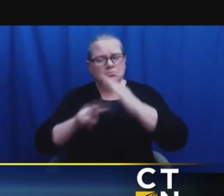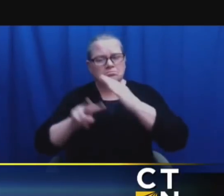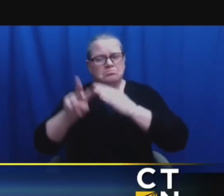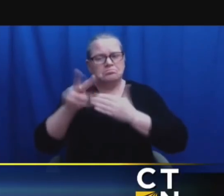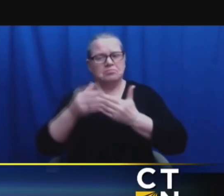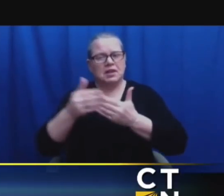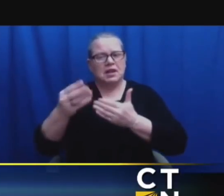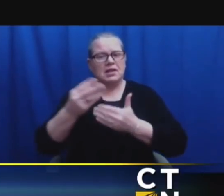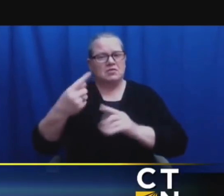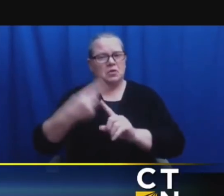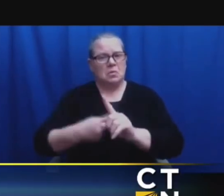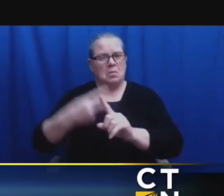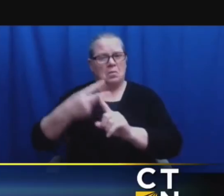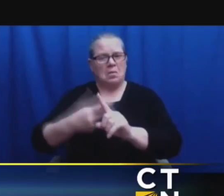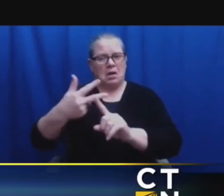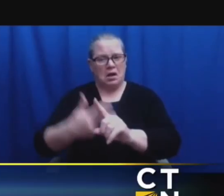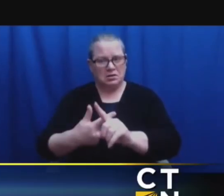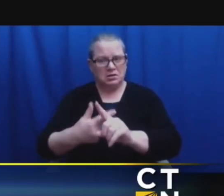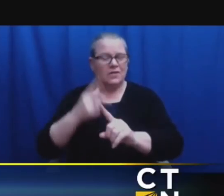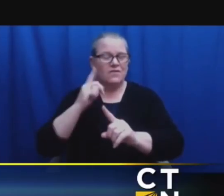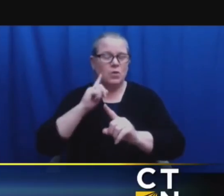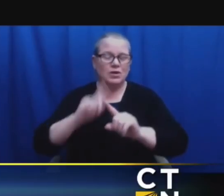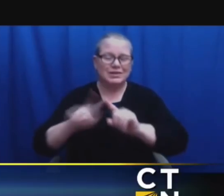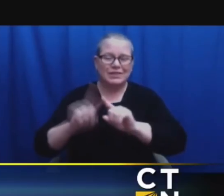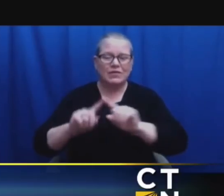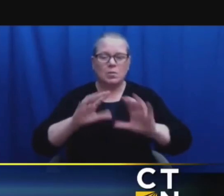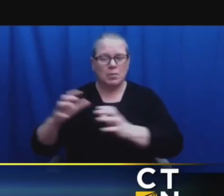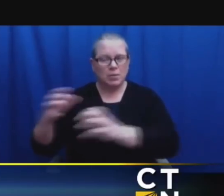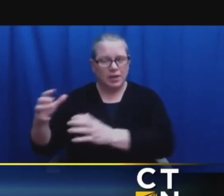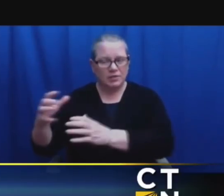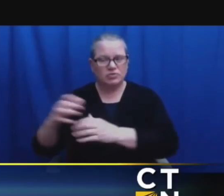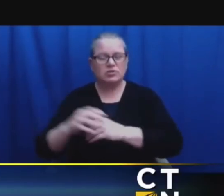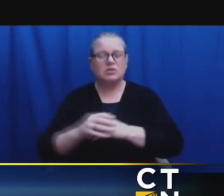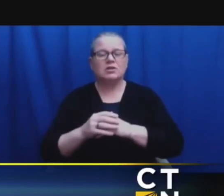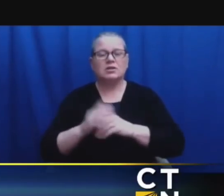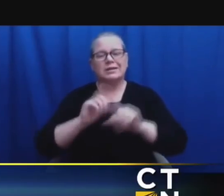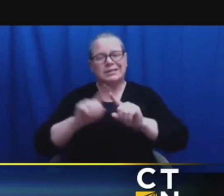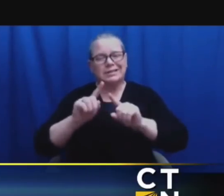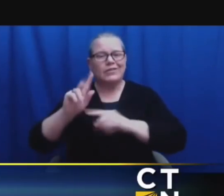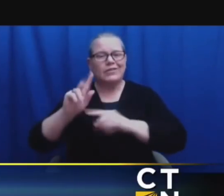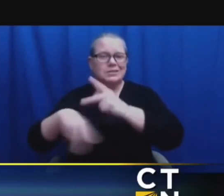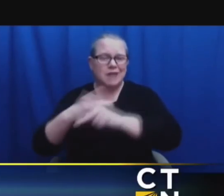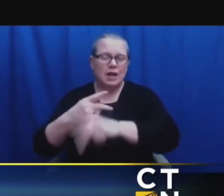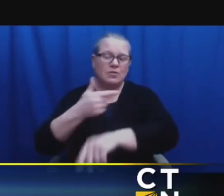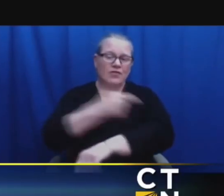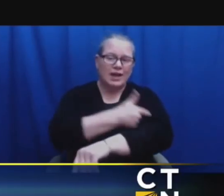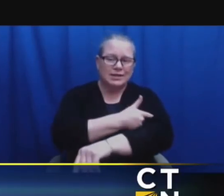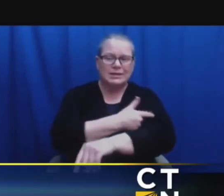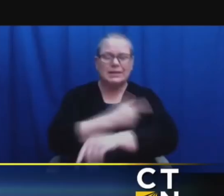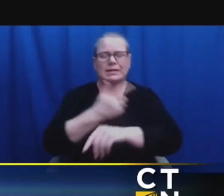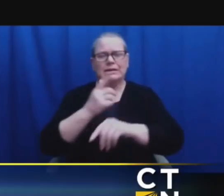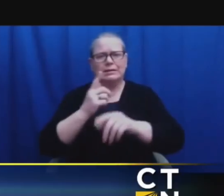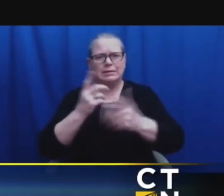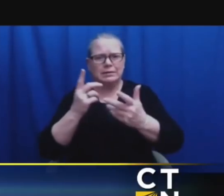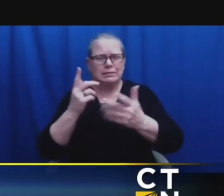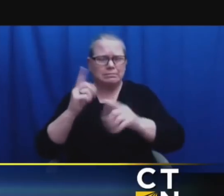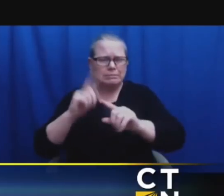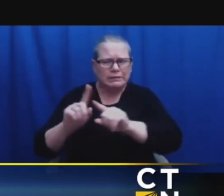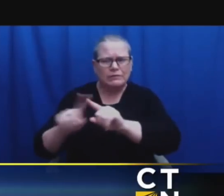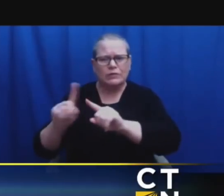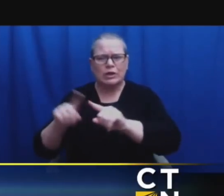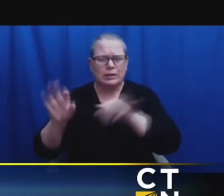reach populations, and the different vaccines and varieties that are out there, what a difference that could make.